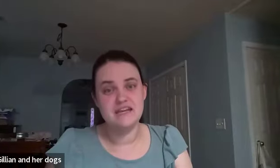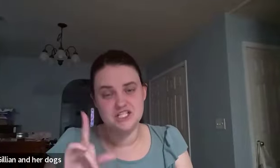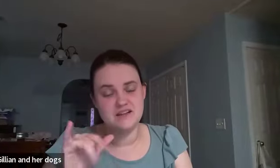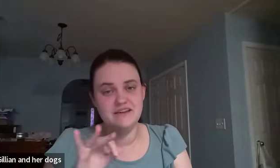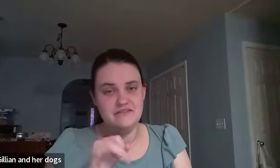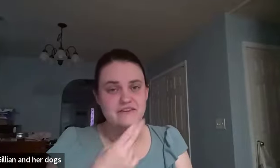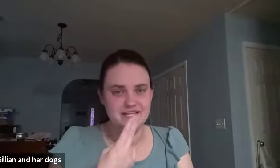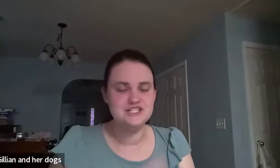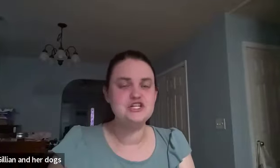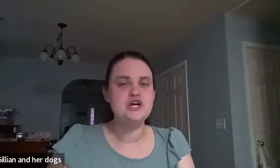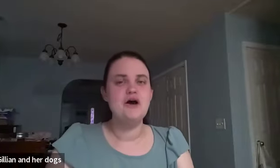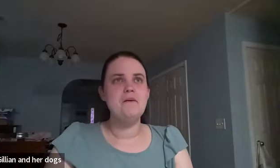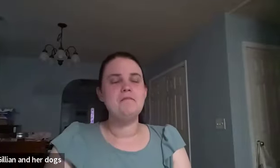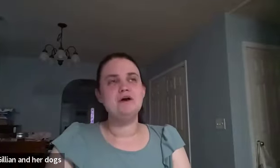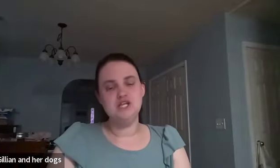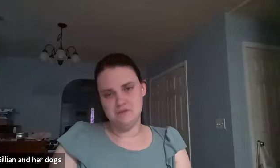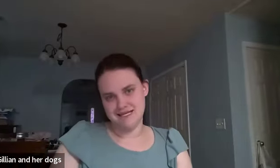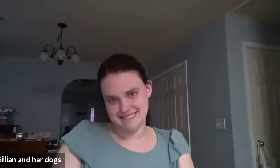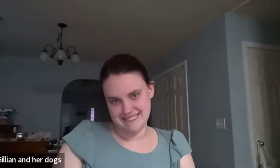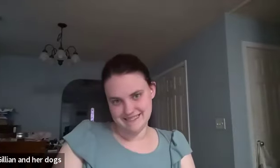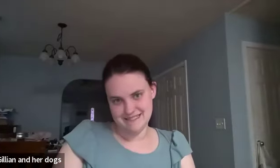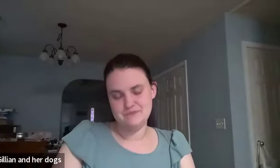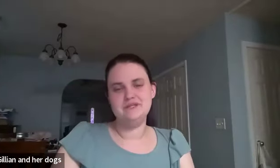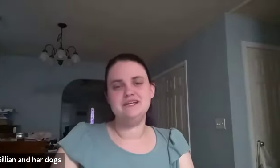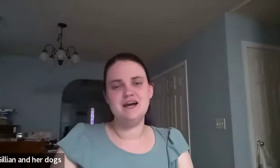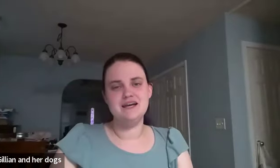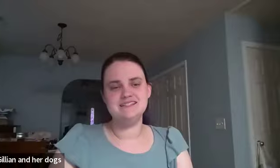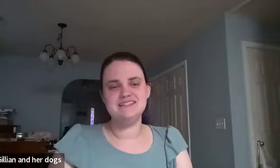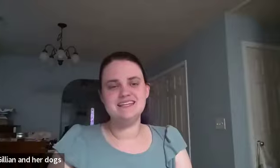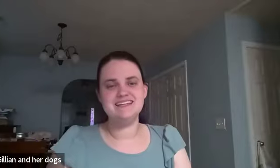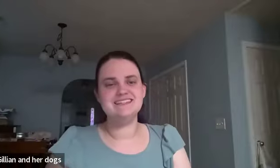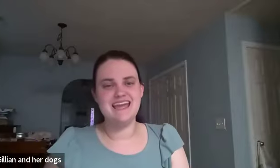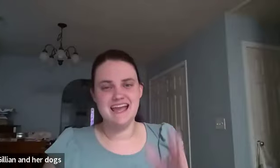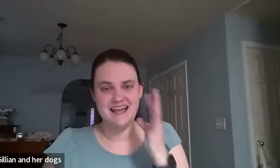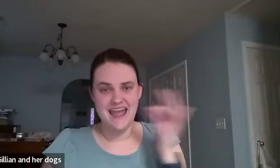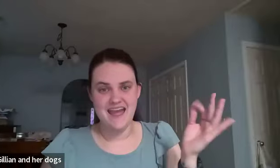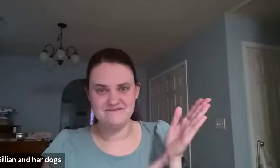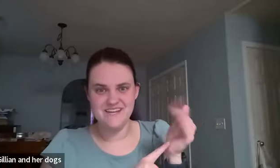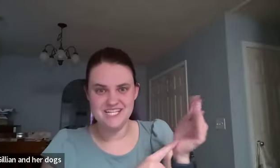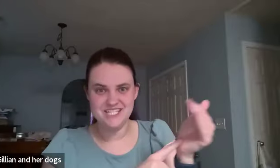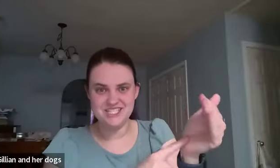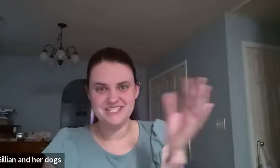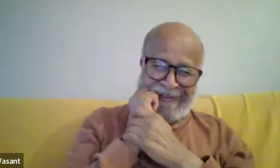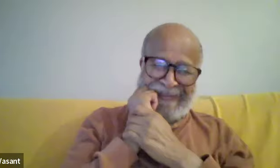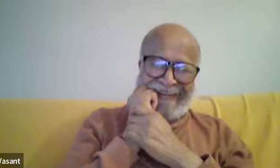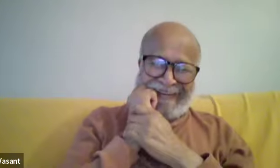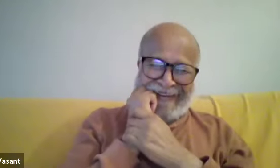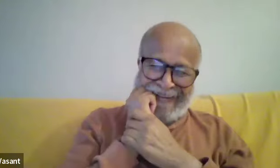a jellyfish, but you might get teased because that's like saying a catfish,